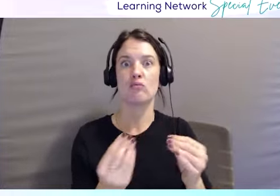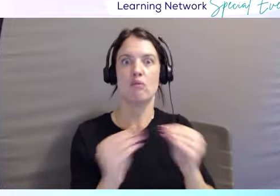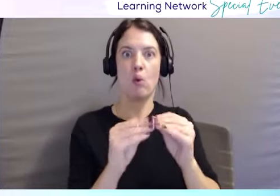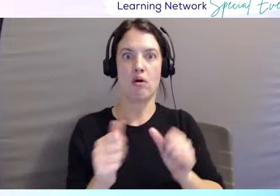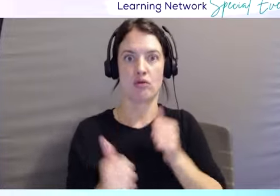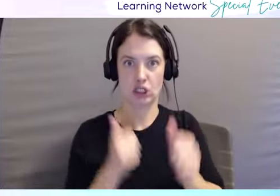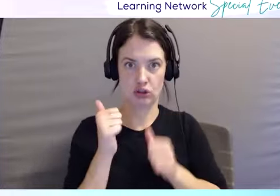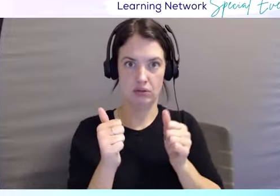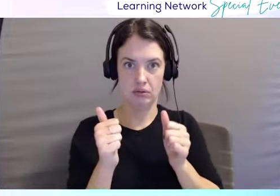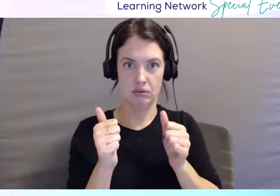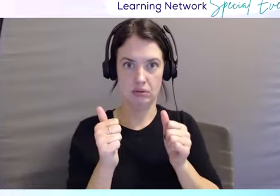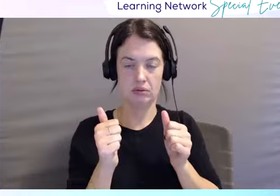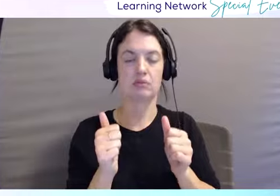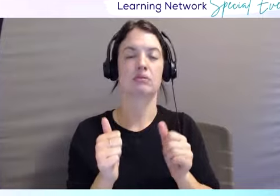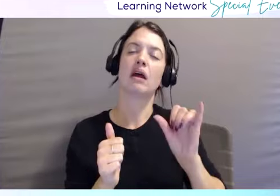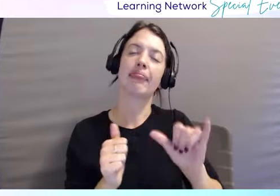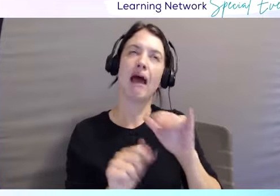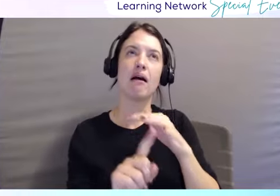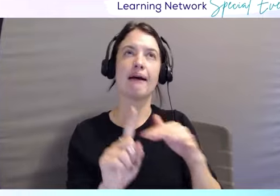Those contexts are things like